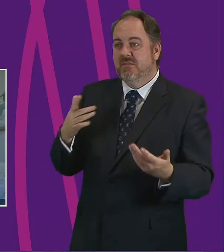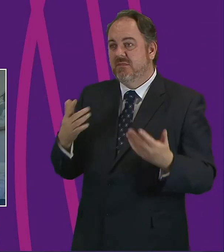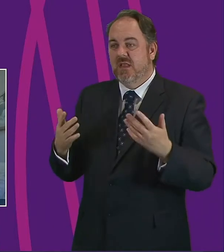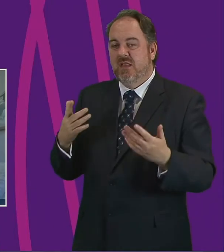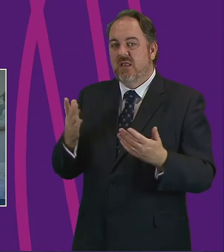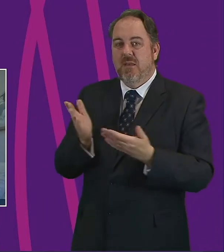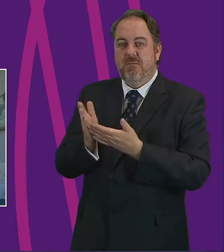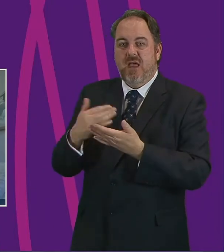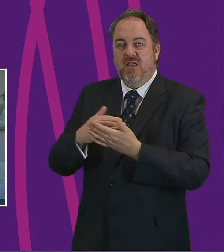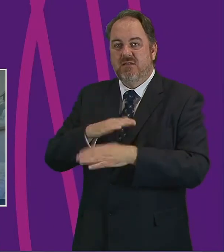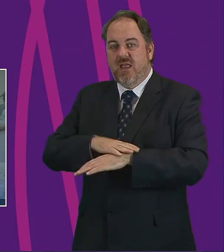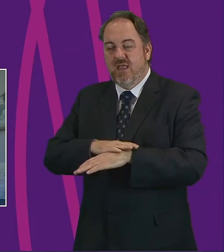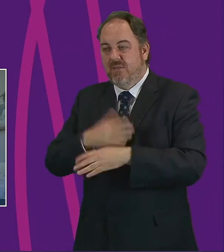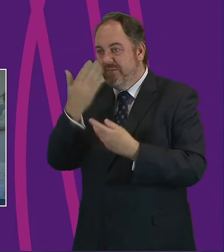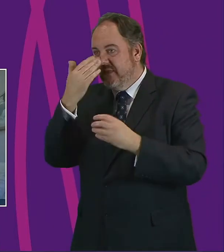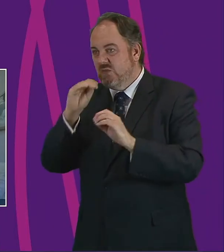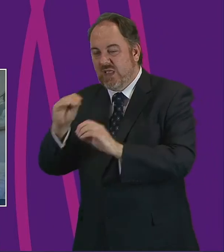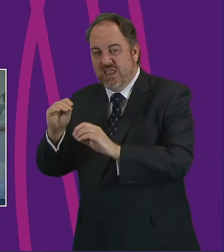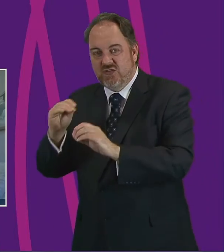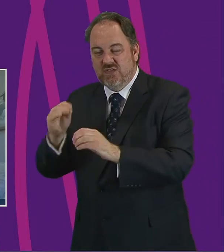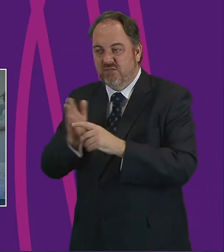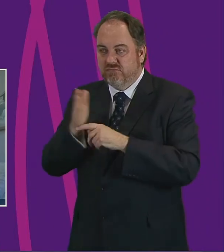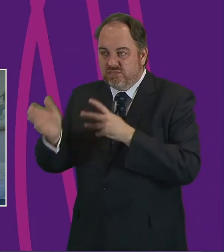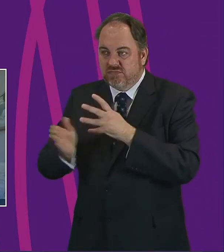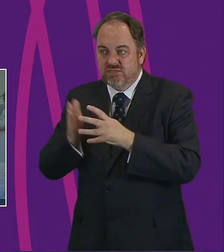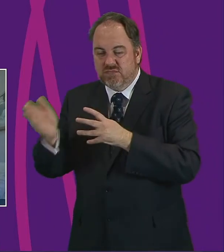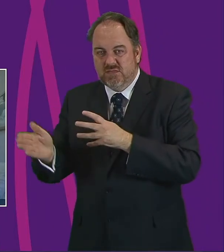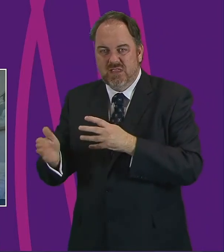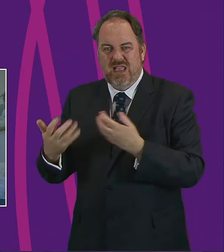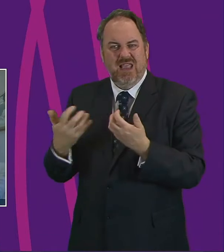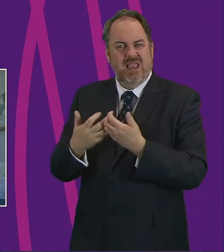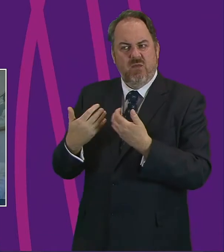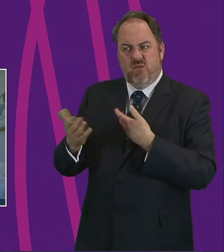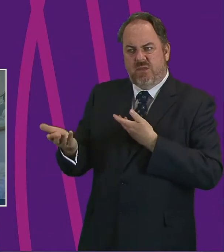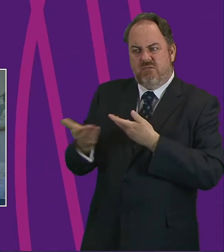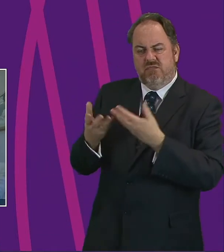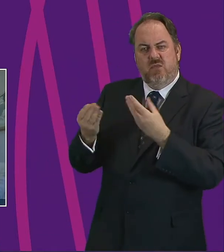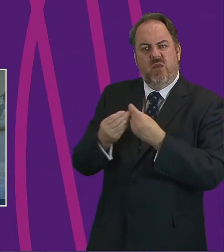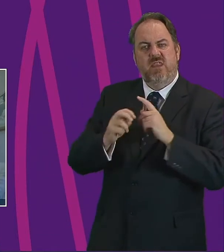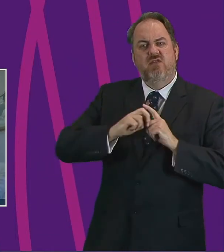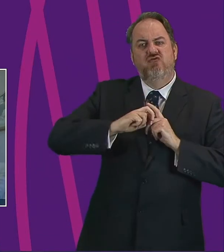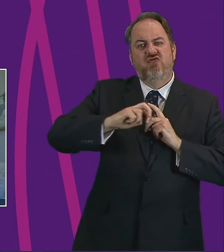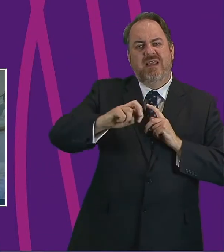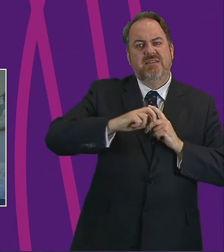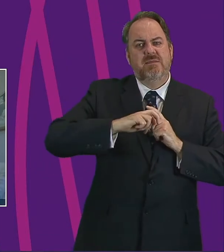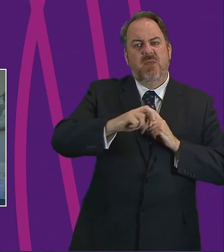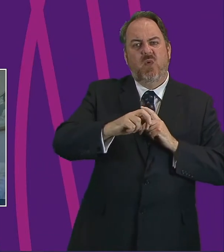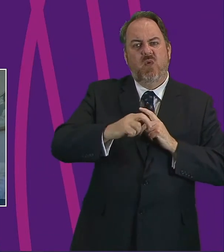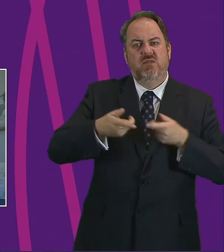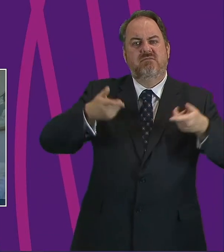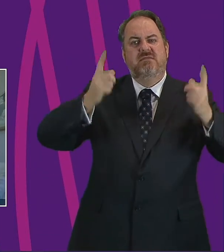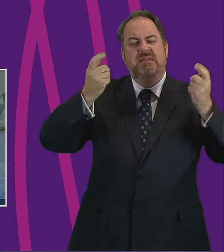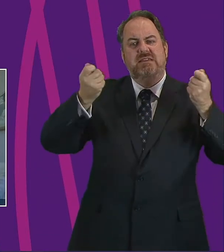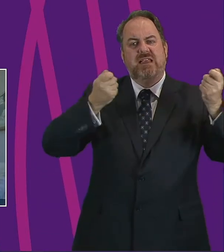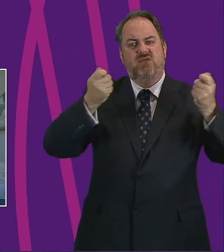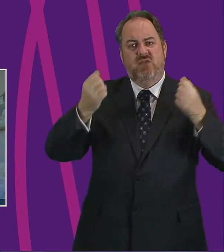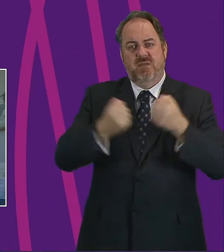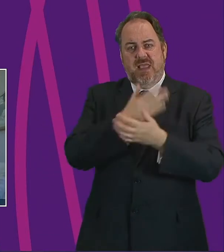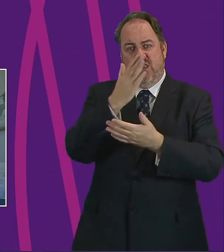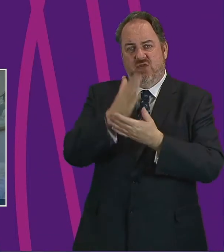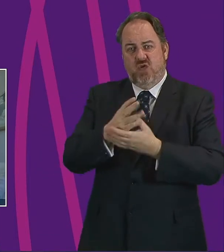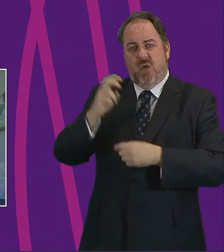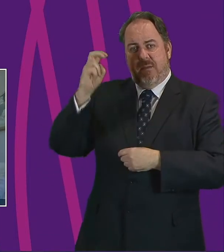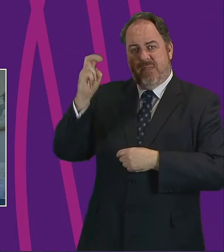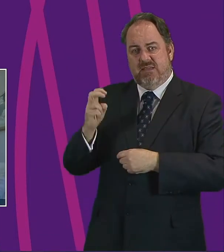what discussions has the Cabinet Secretary had with his colleague, the Transport Secretary, to ensure buses can operate, as it were, also a